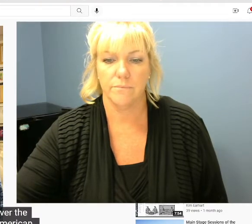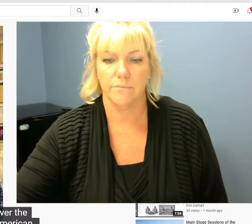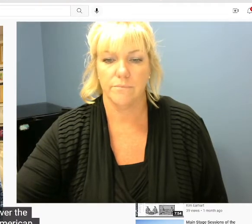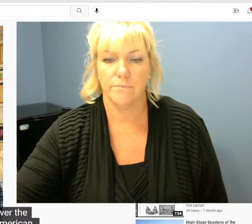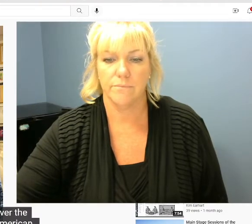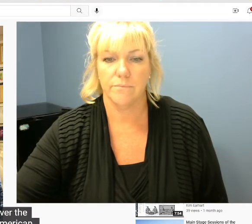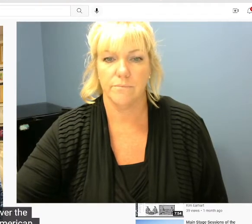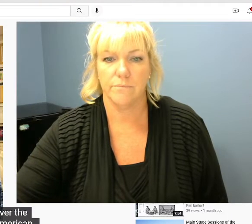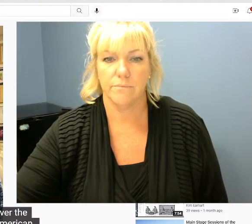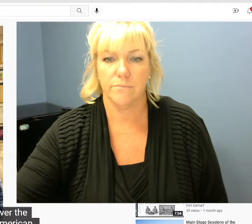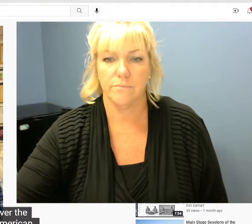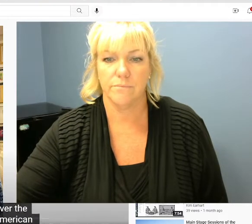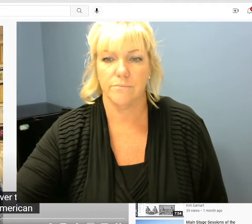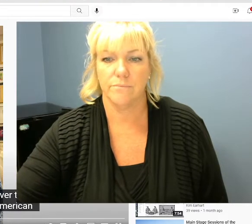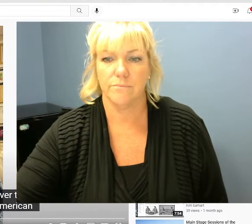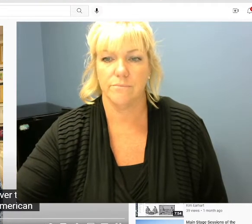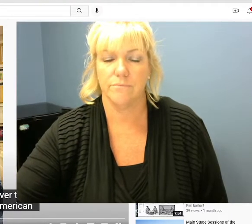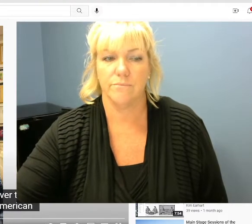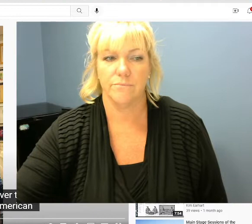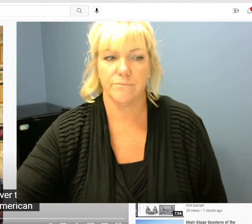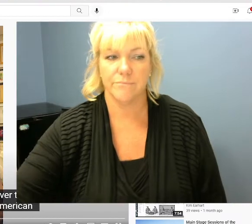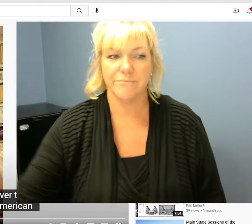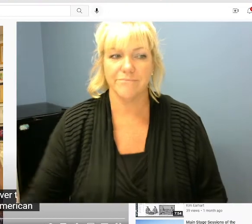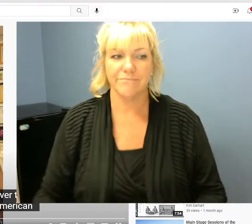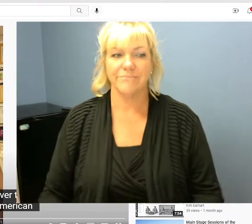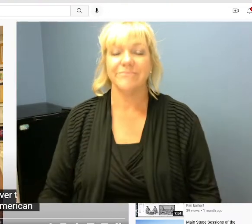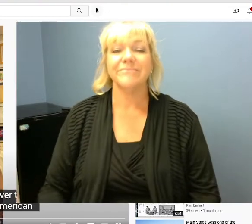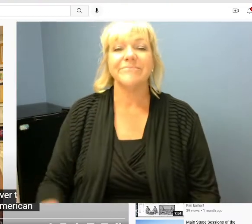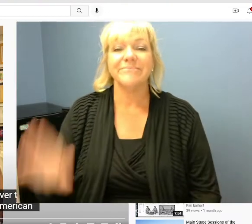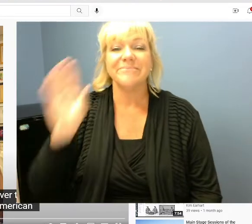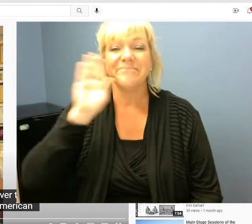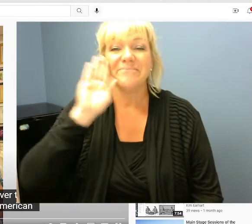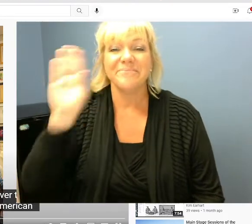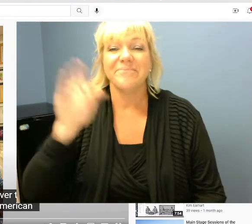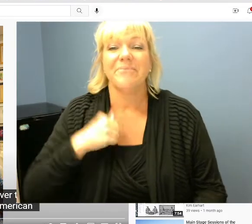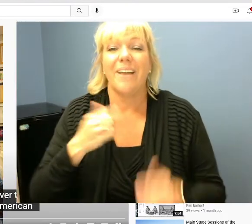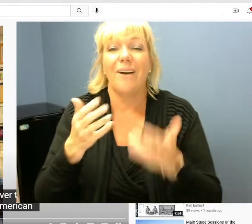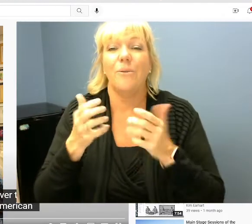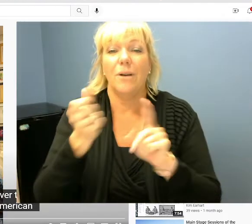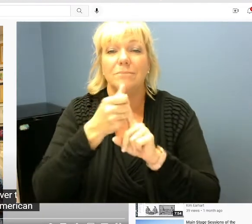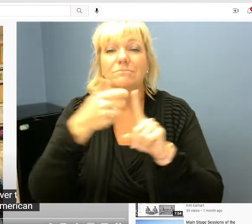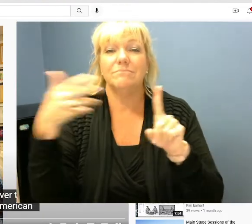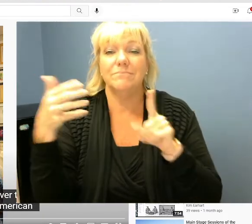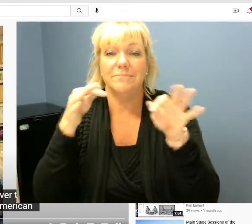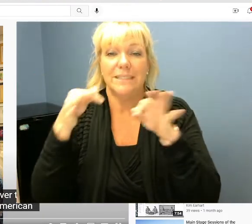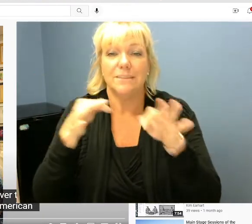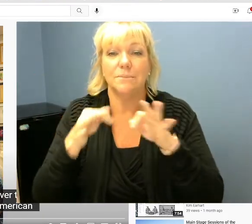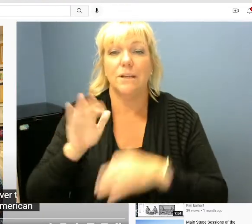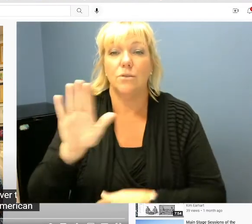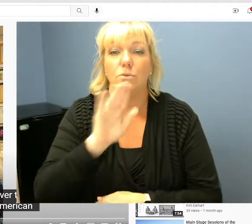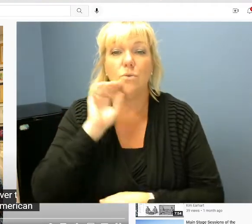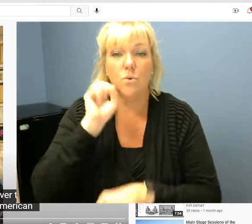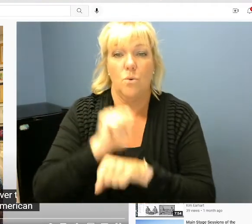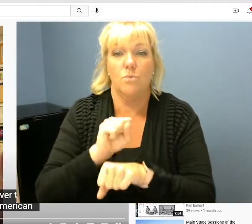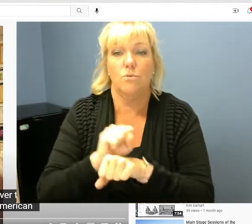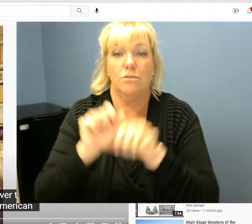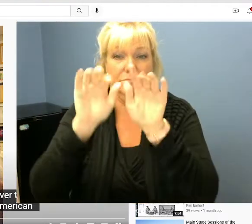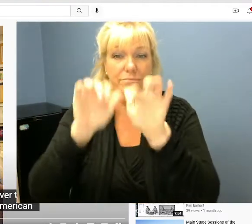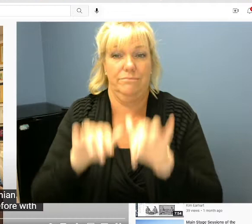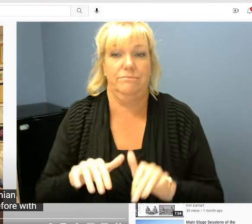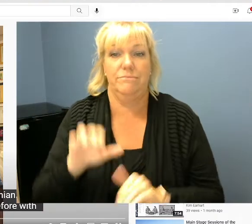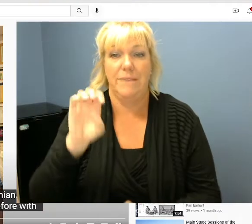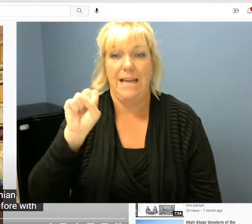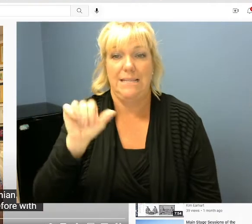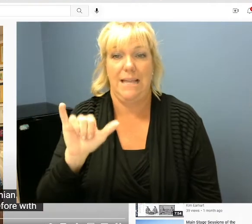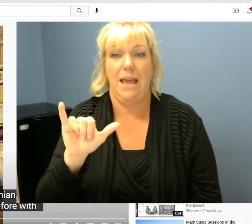Hello, I wanted to briefly just talk over the primary source essay using the